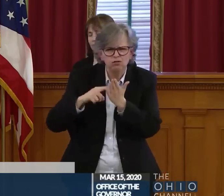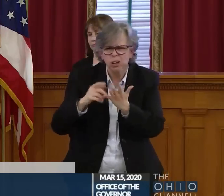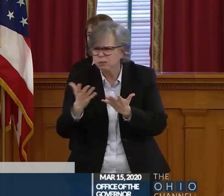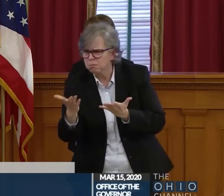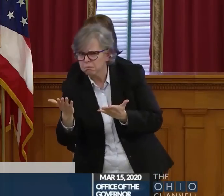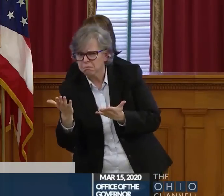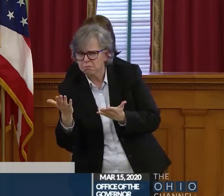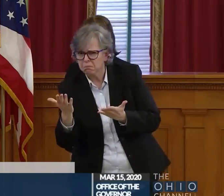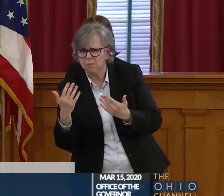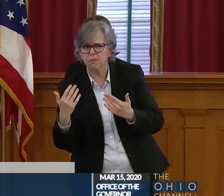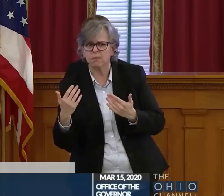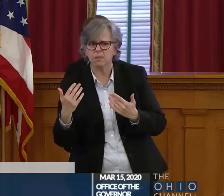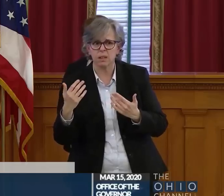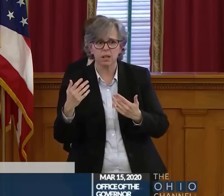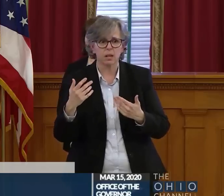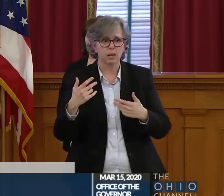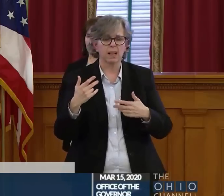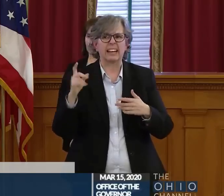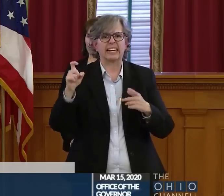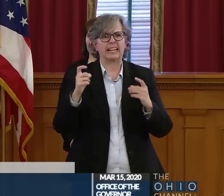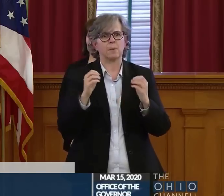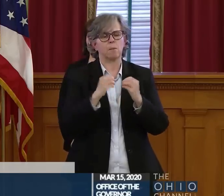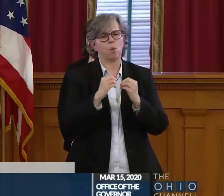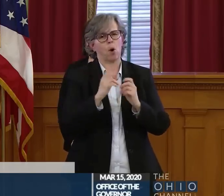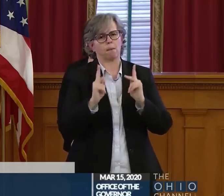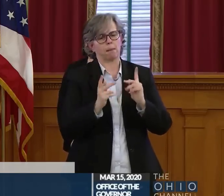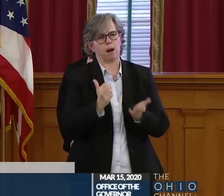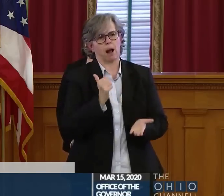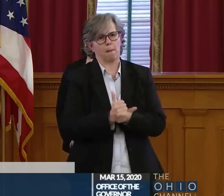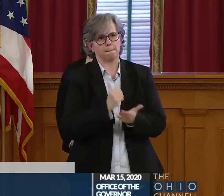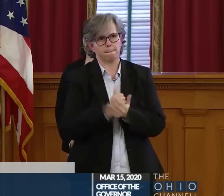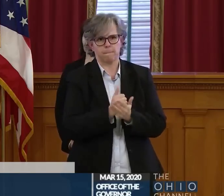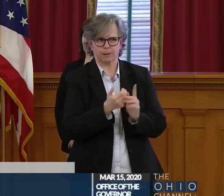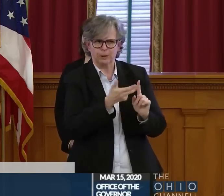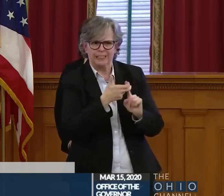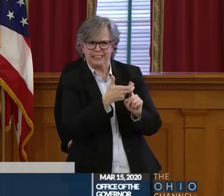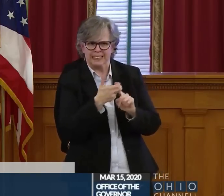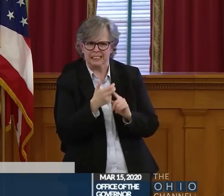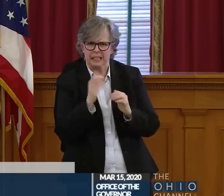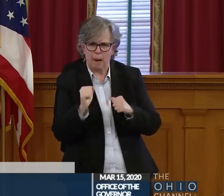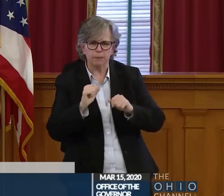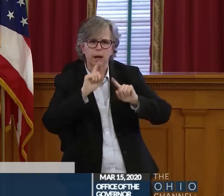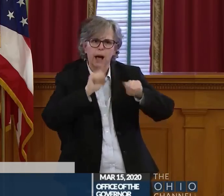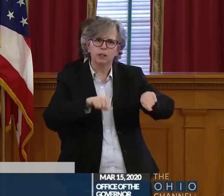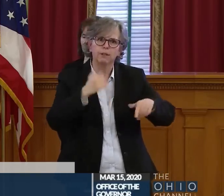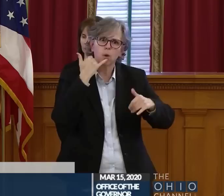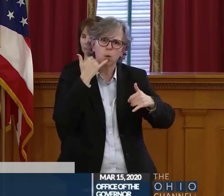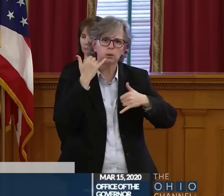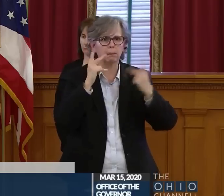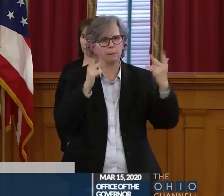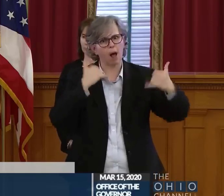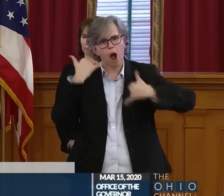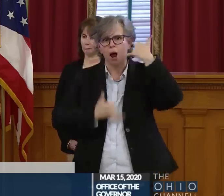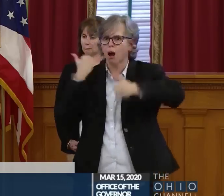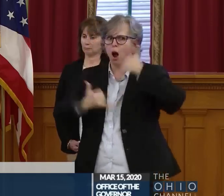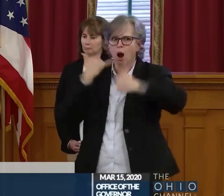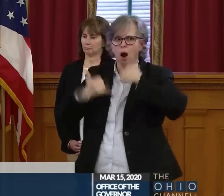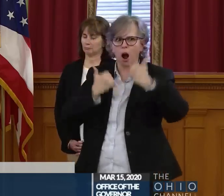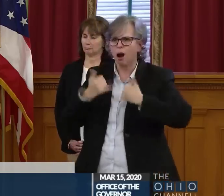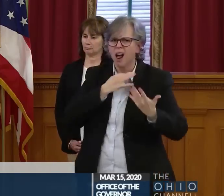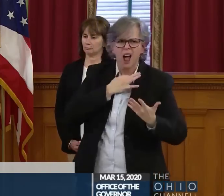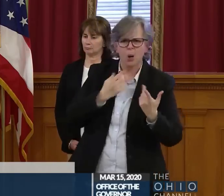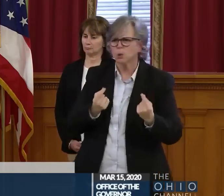need to bring on as many people as it takes to be able to answer the phones and to get answers. For those of